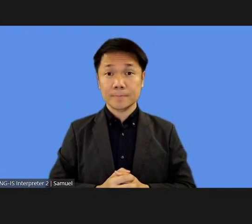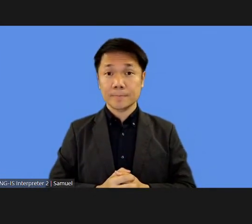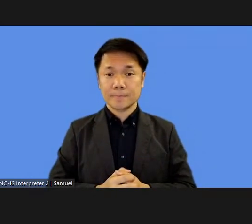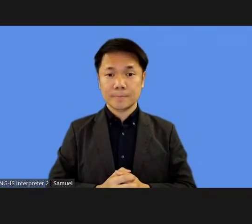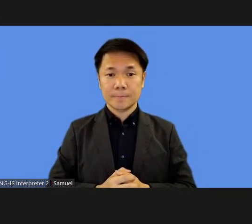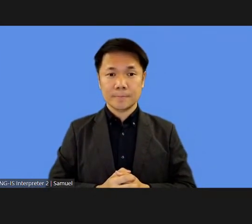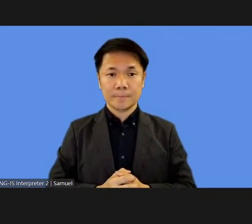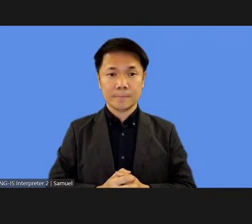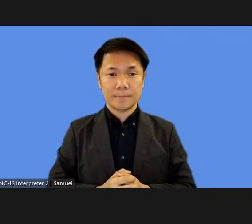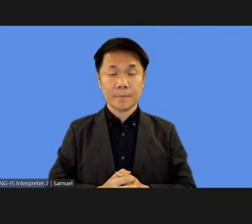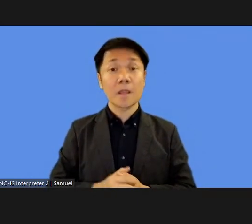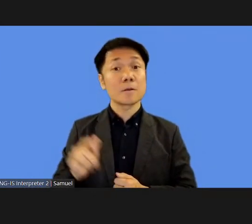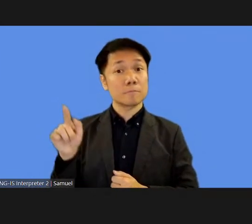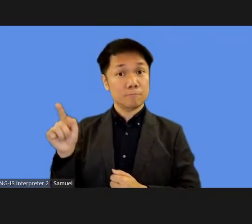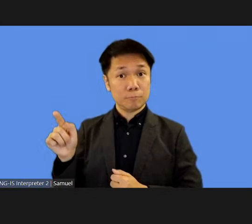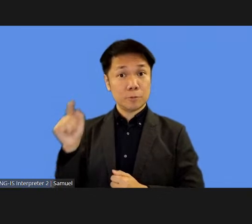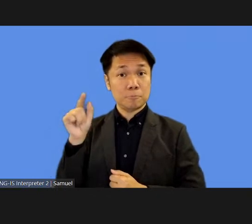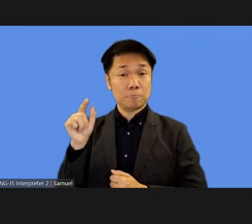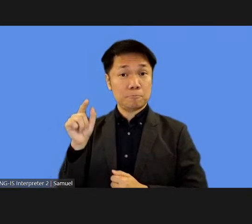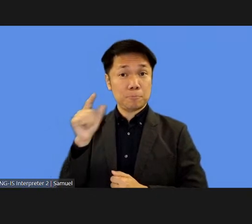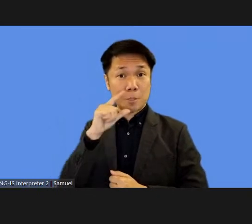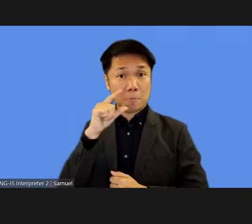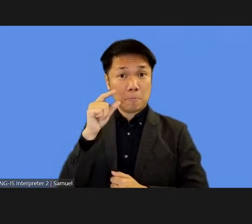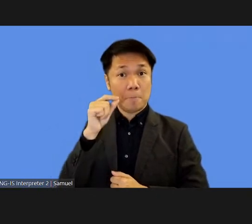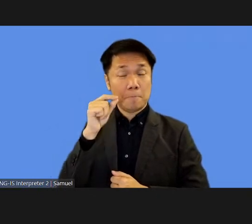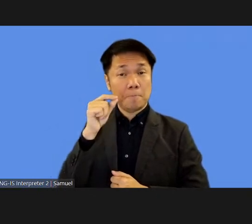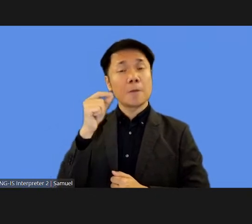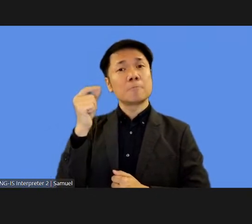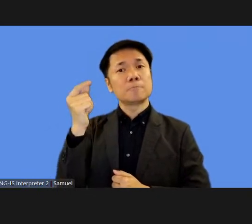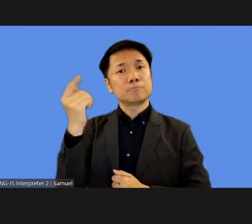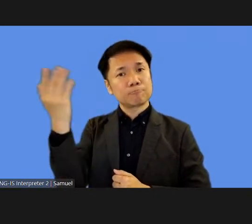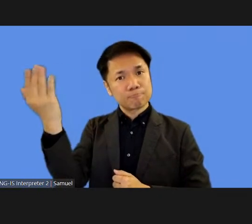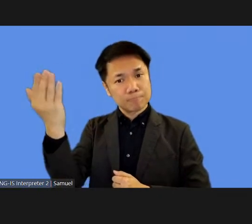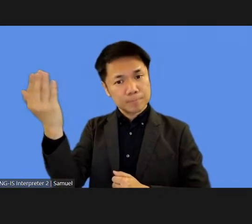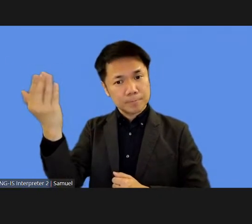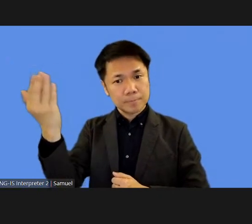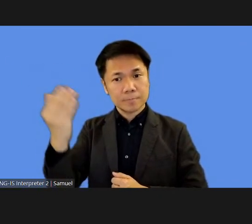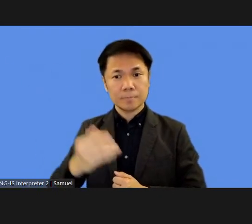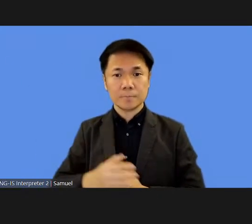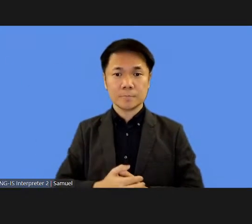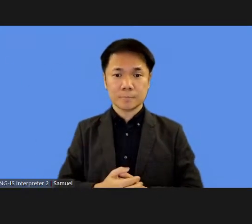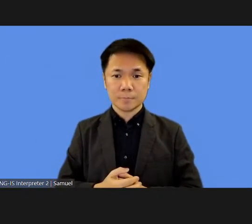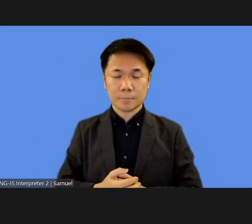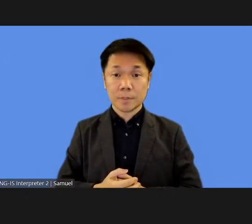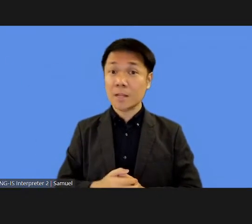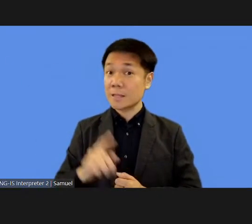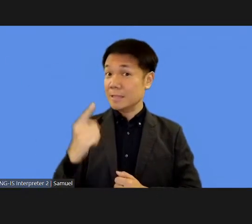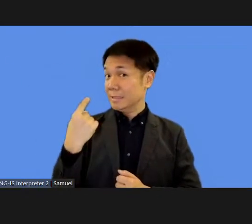Apovo said, we saw Pameta, when he first took the floor,